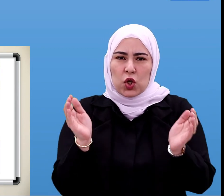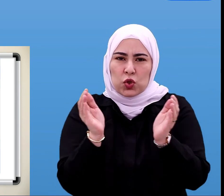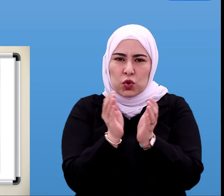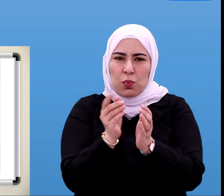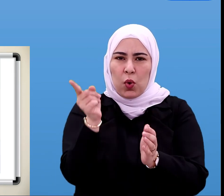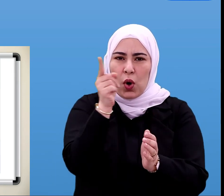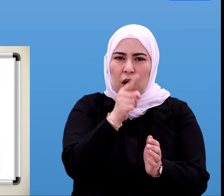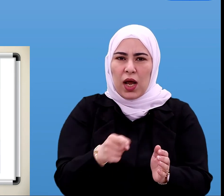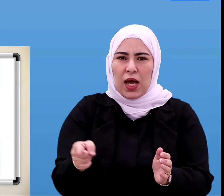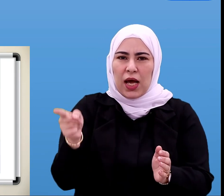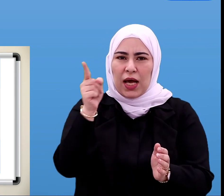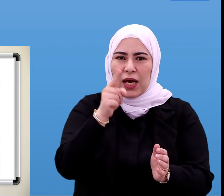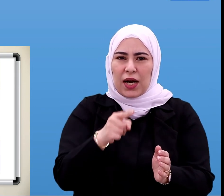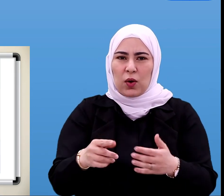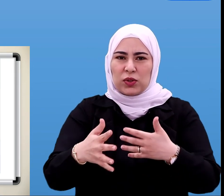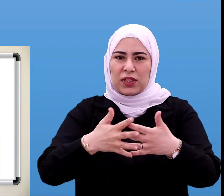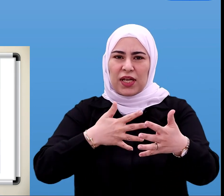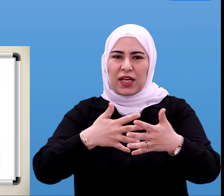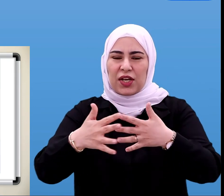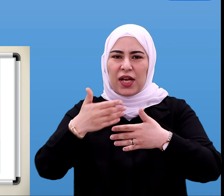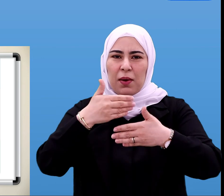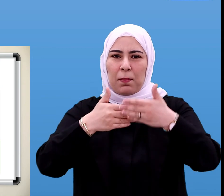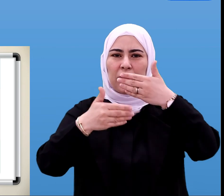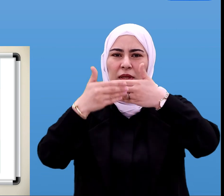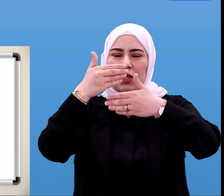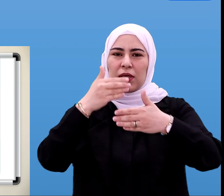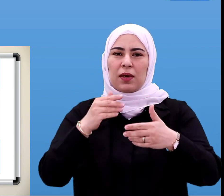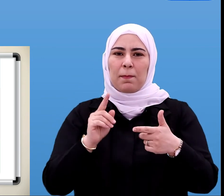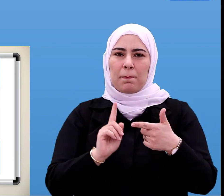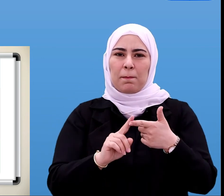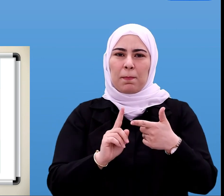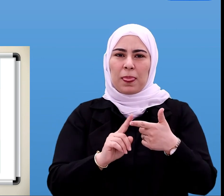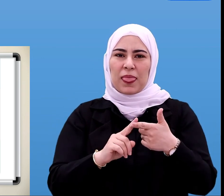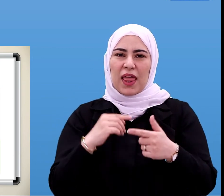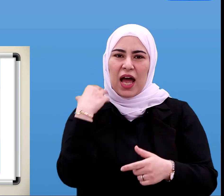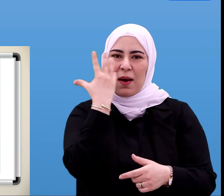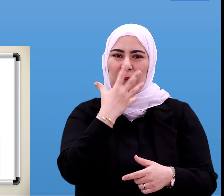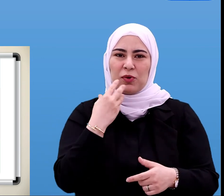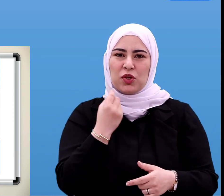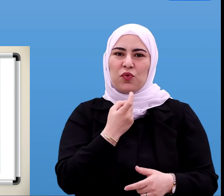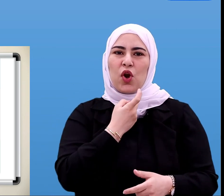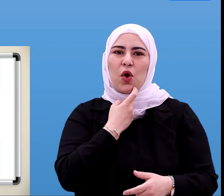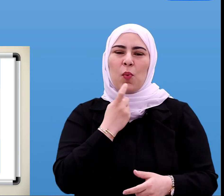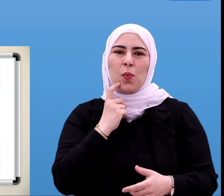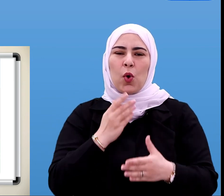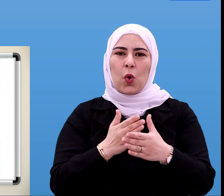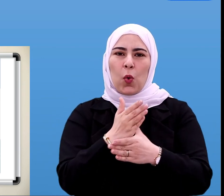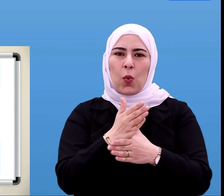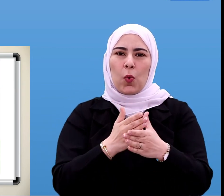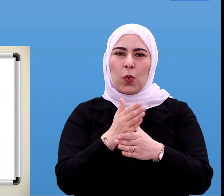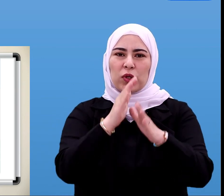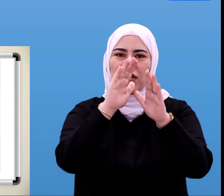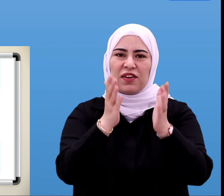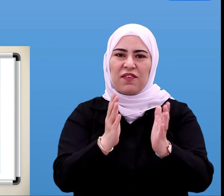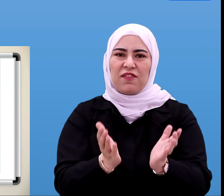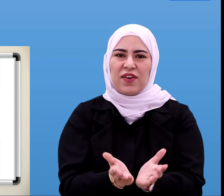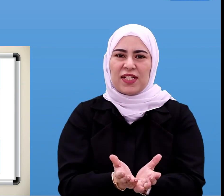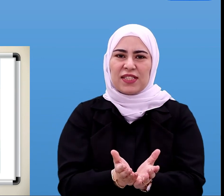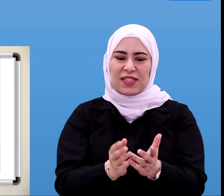gray building. B, a beautiful blue wooden vase. C, A.